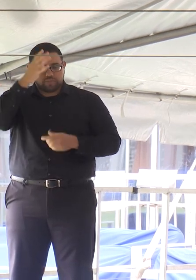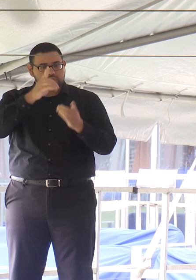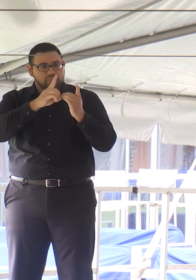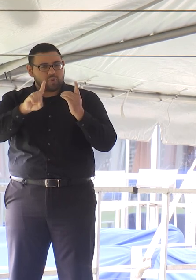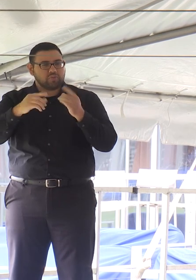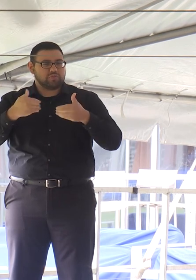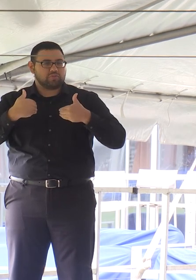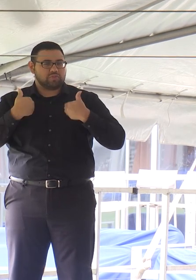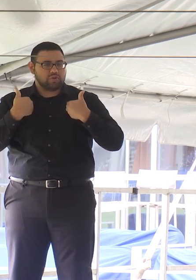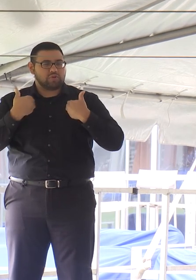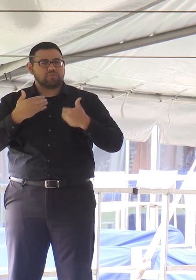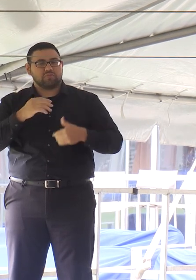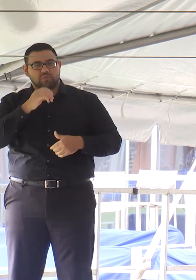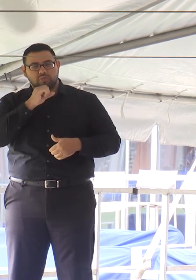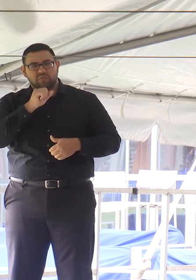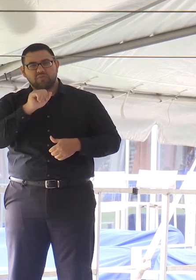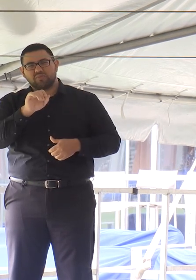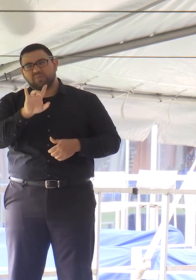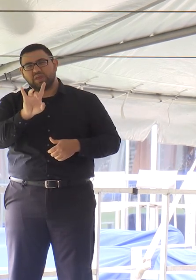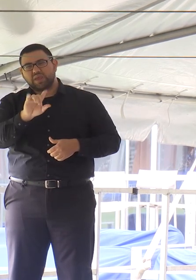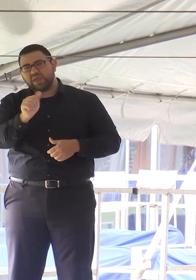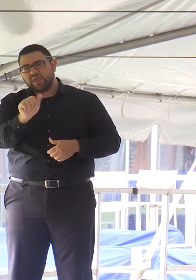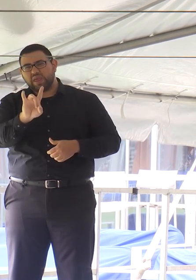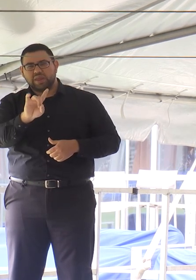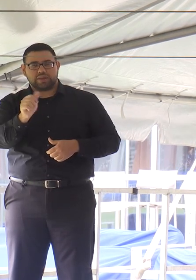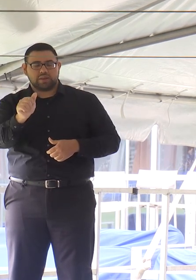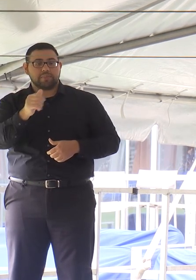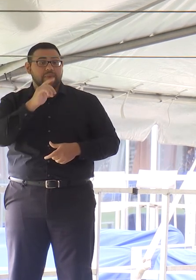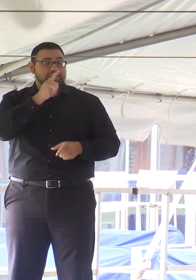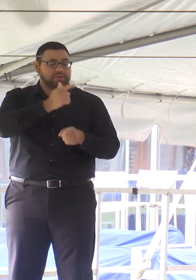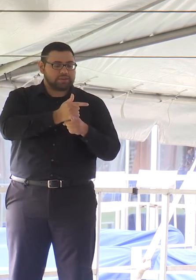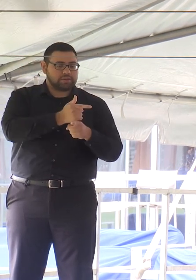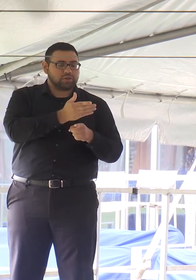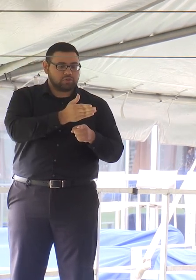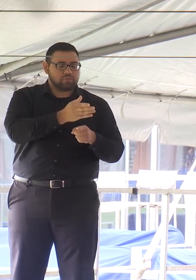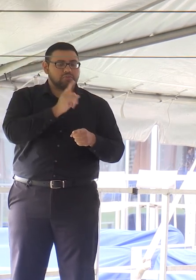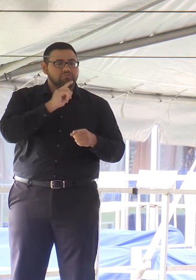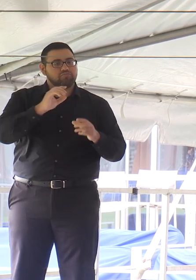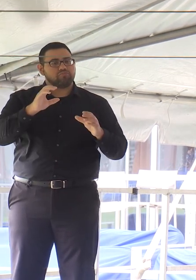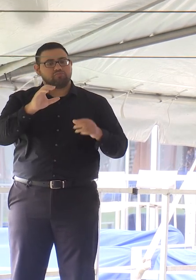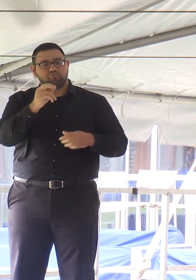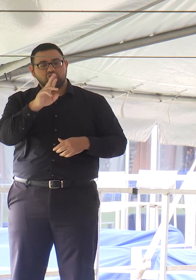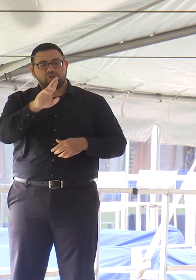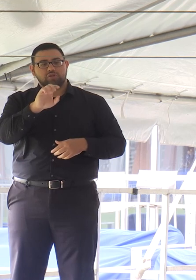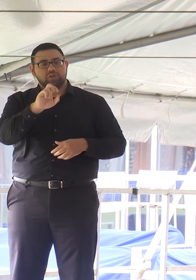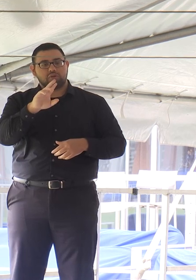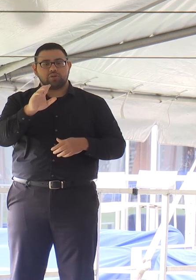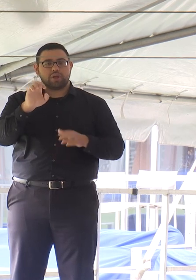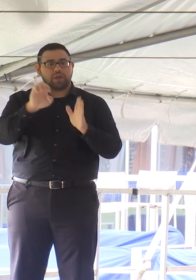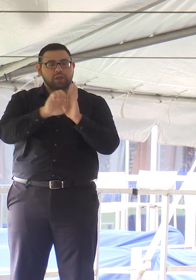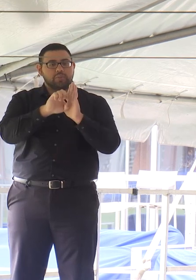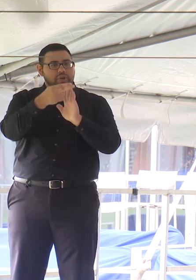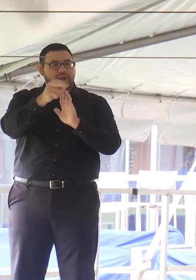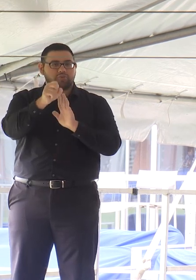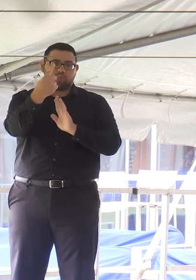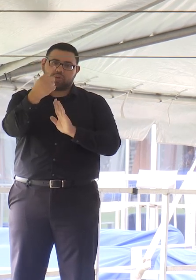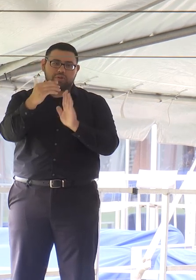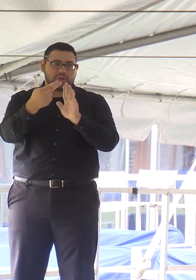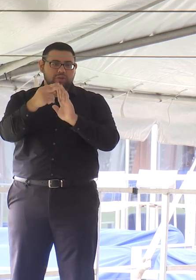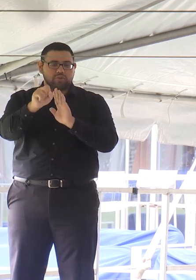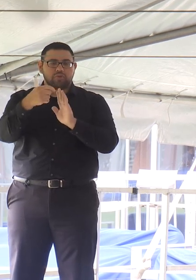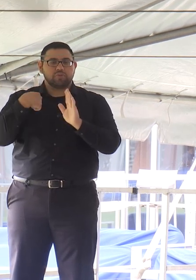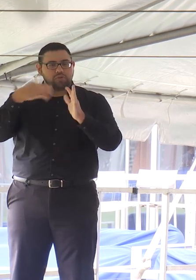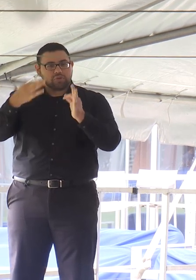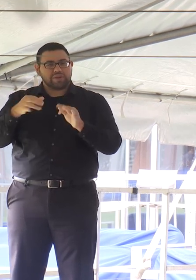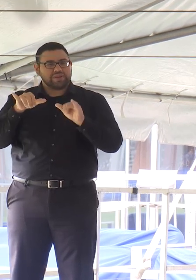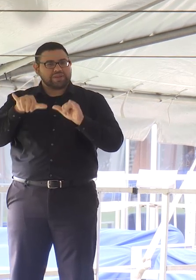at my young age. I was probably 8 or 10 years old. And my sister was cheerleader at Edinburgh High School. There was only one high school, and we decided we